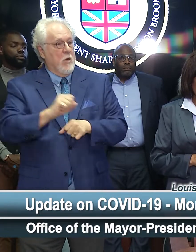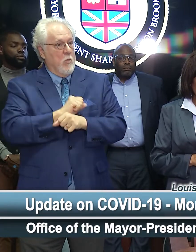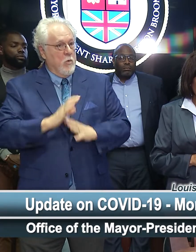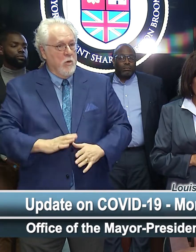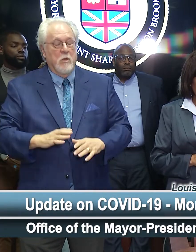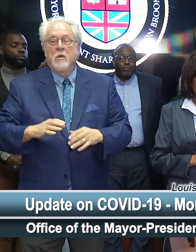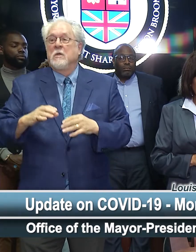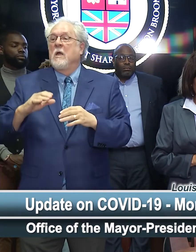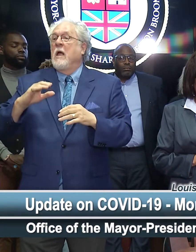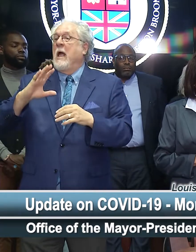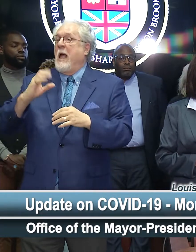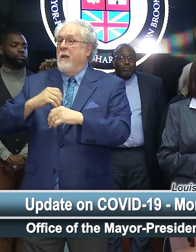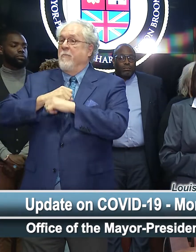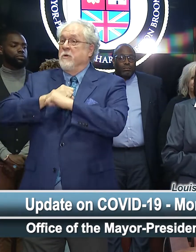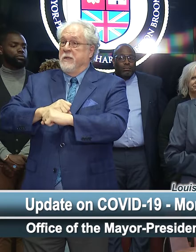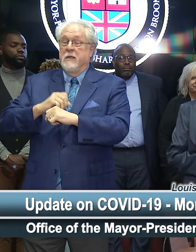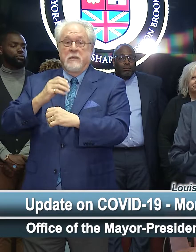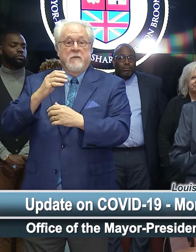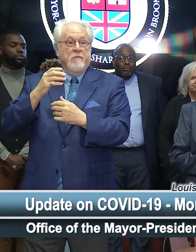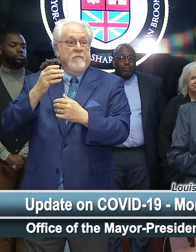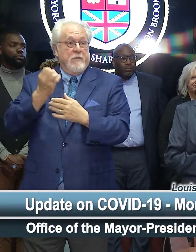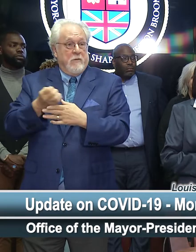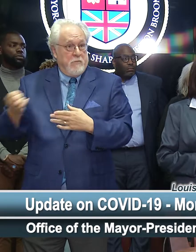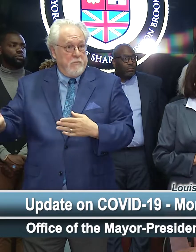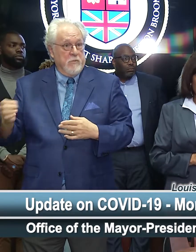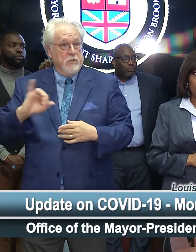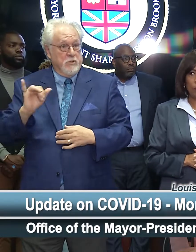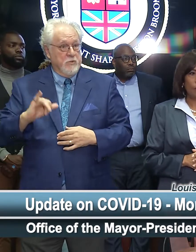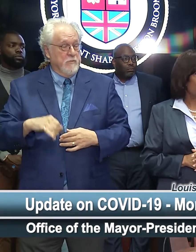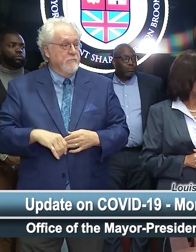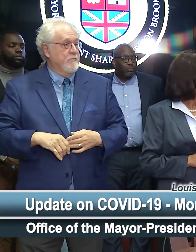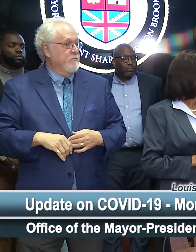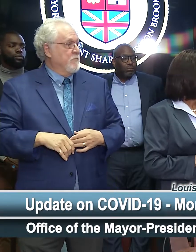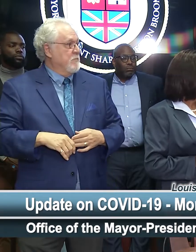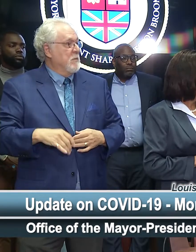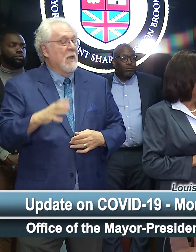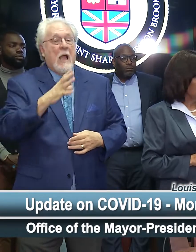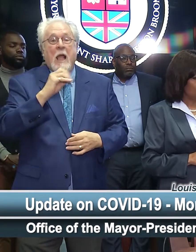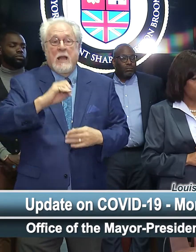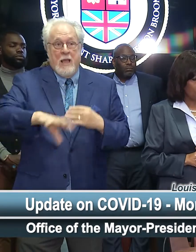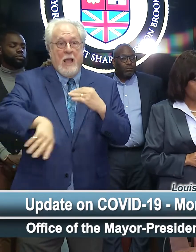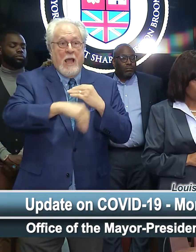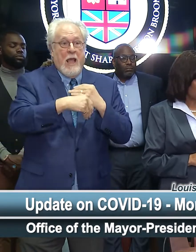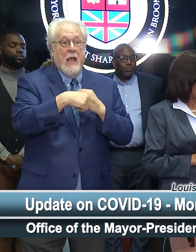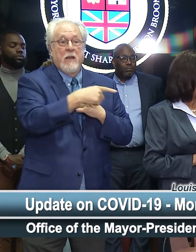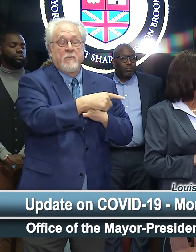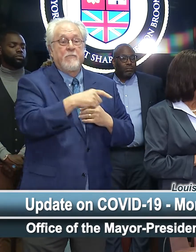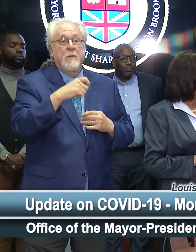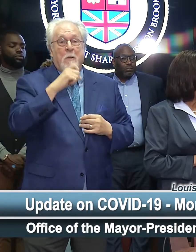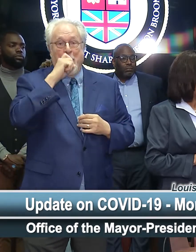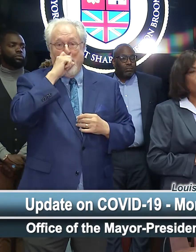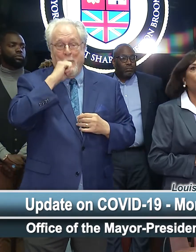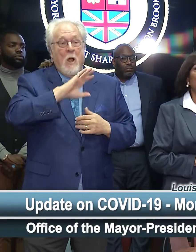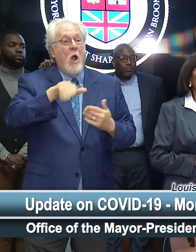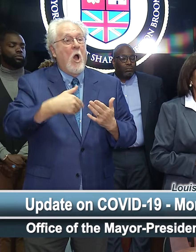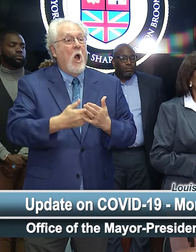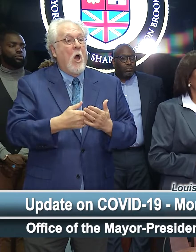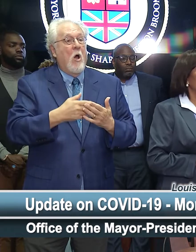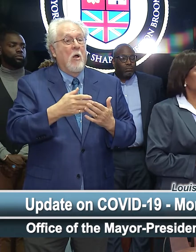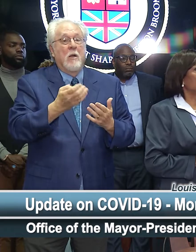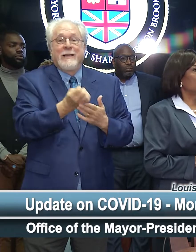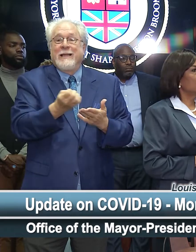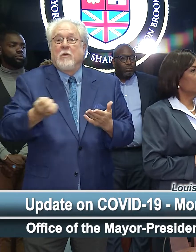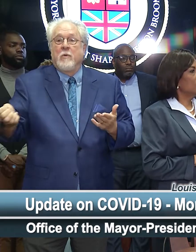it in the hospitals, and overall being safer for our patients. And if I may add that all the materials